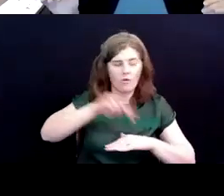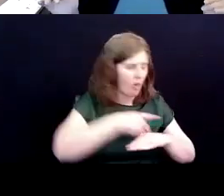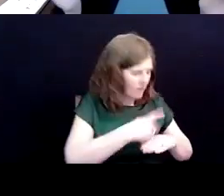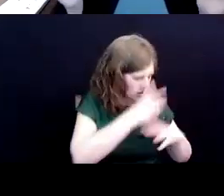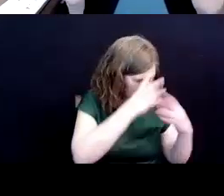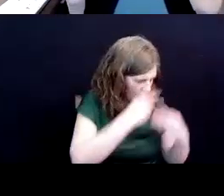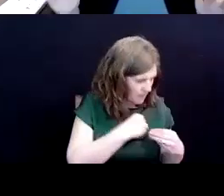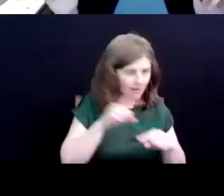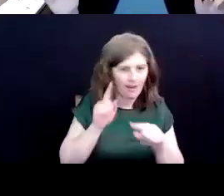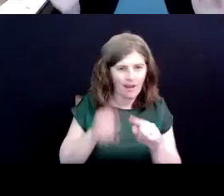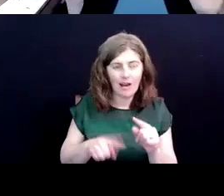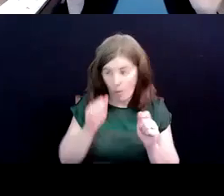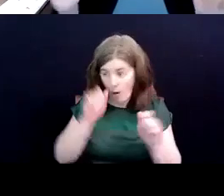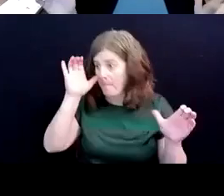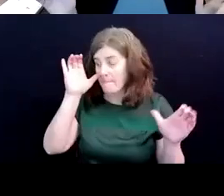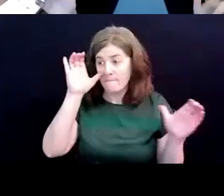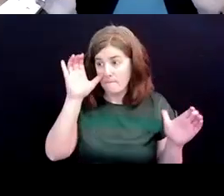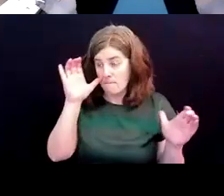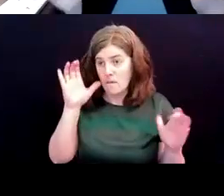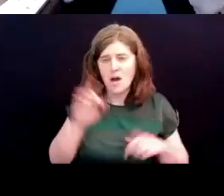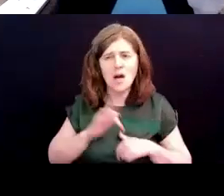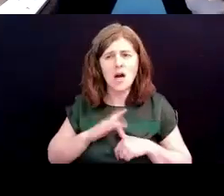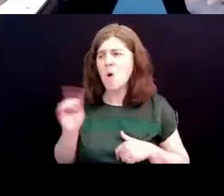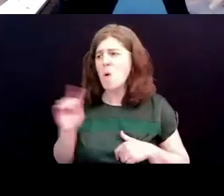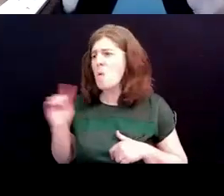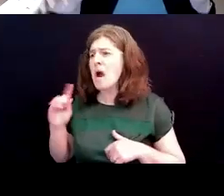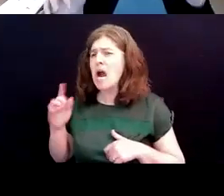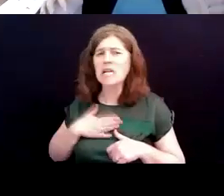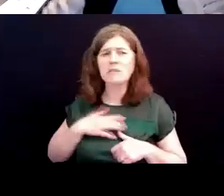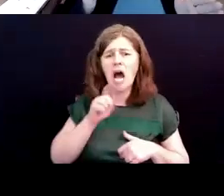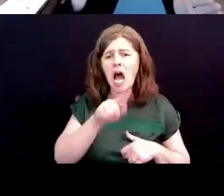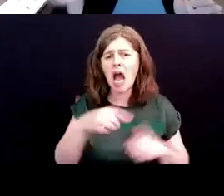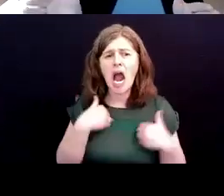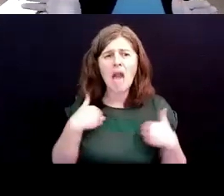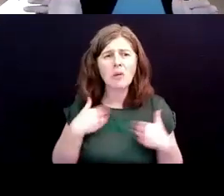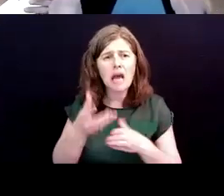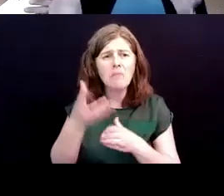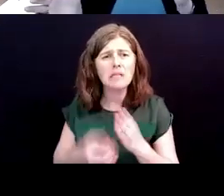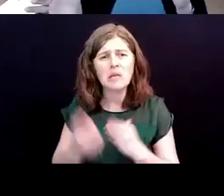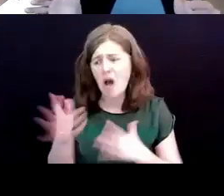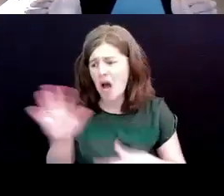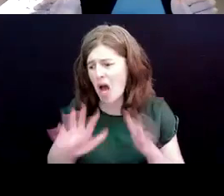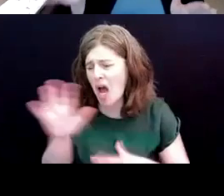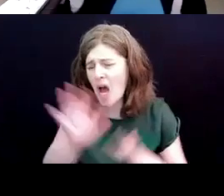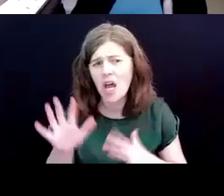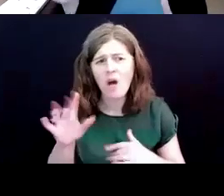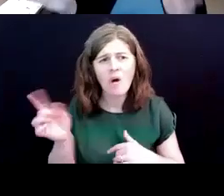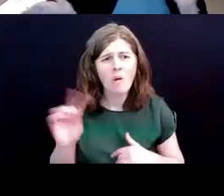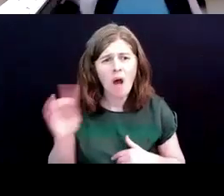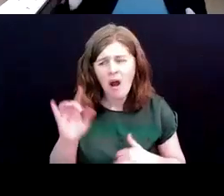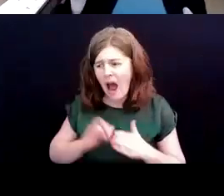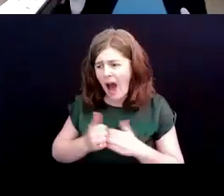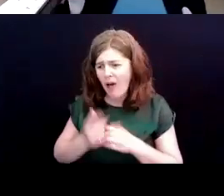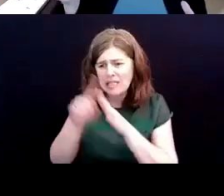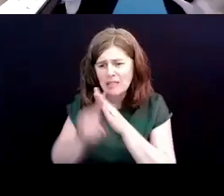asleep. You're now up, and where's my 12th of the, or my third of the 12, and where is it, and where